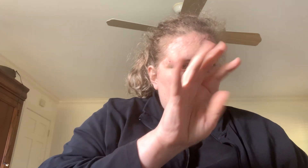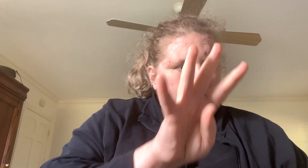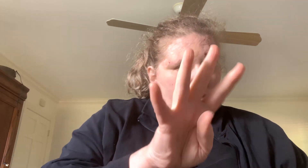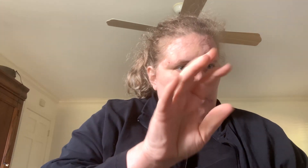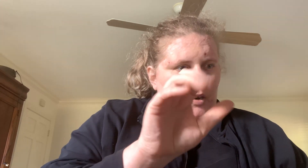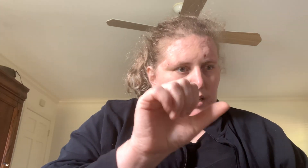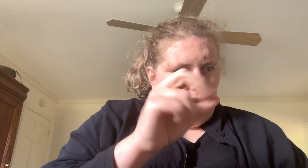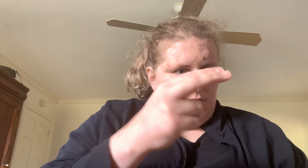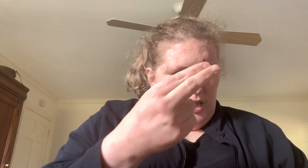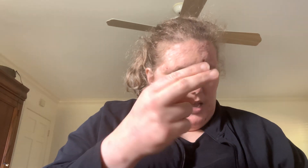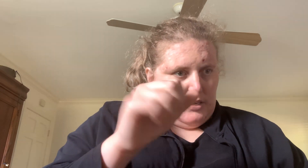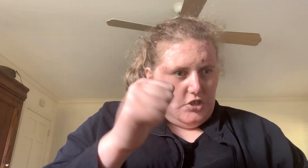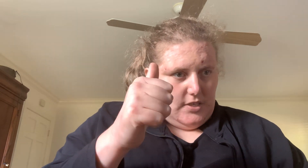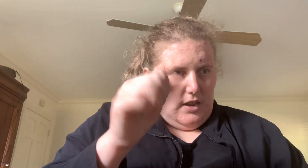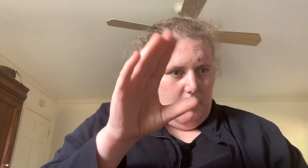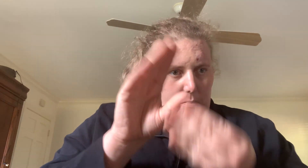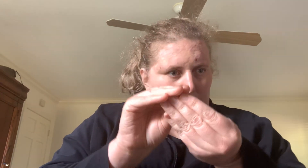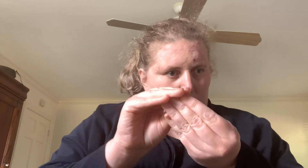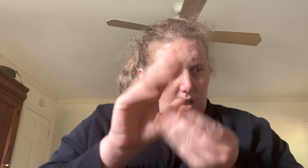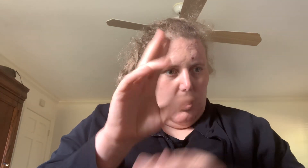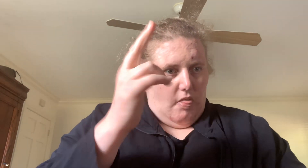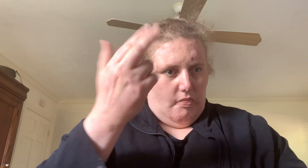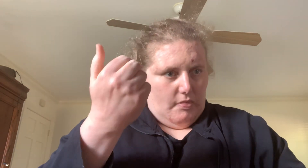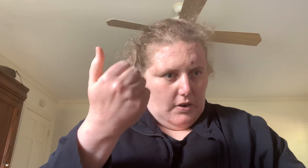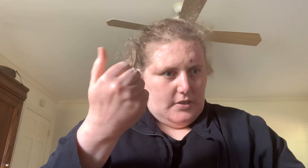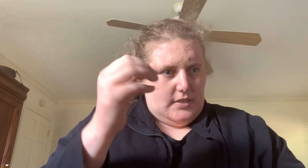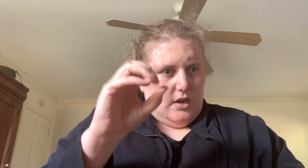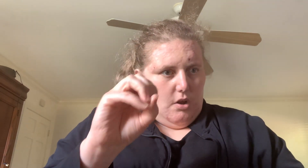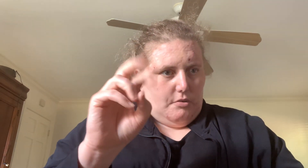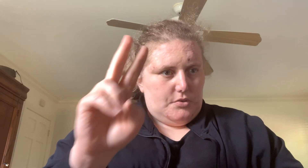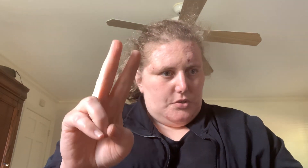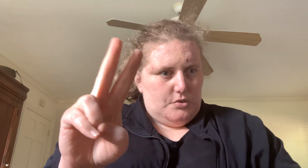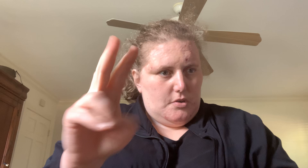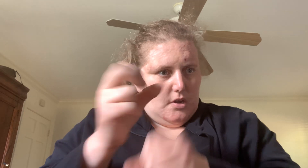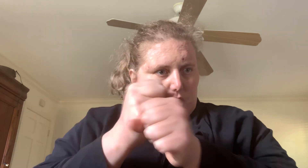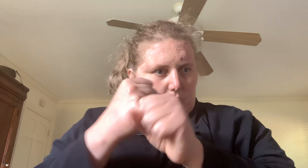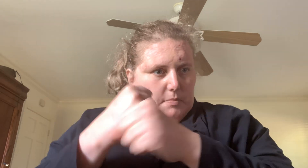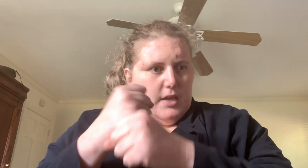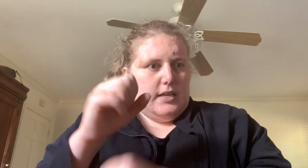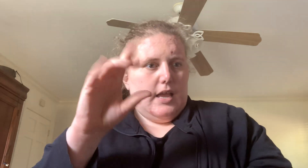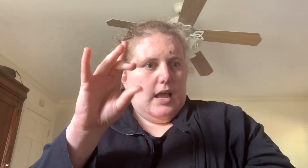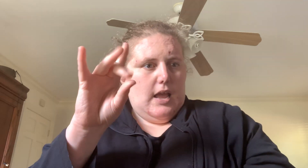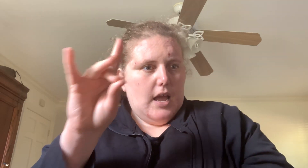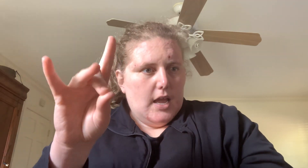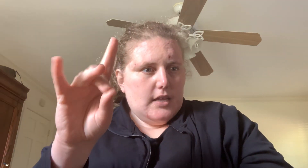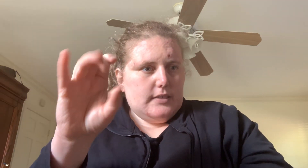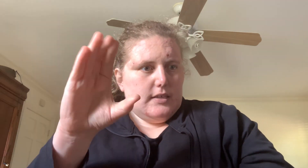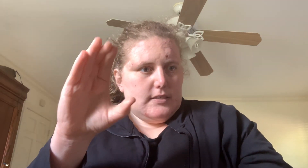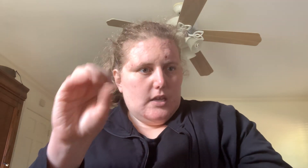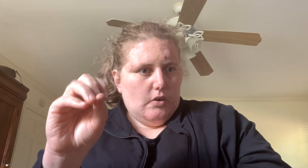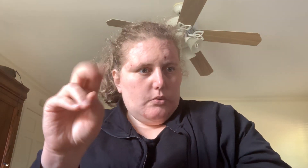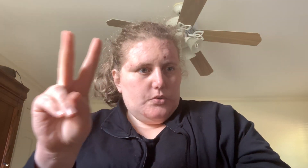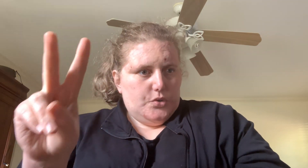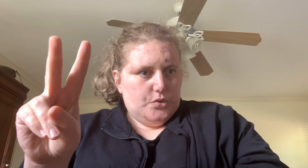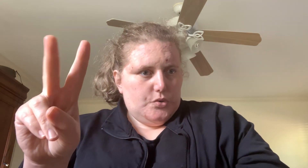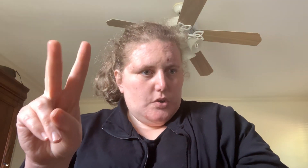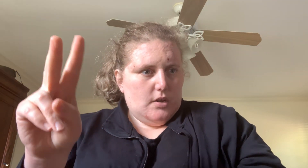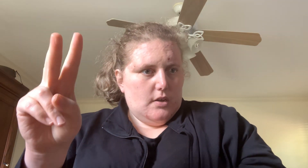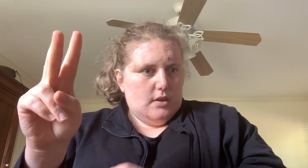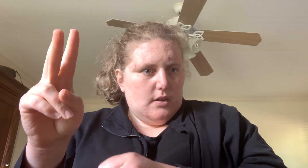have to maybe work it out a little bit. All right, so first thing is we want to